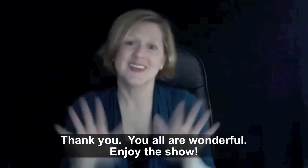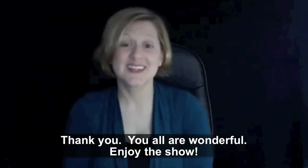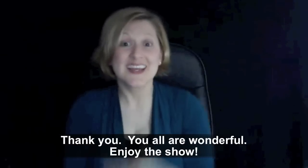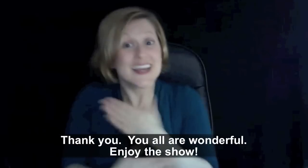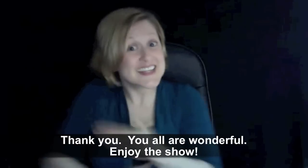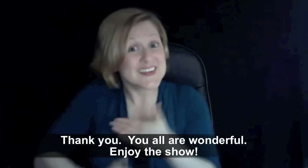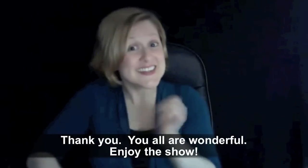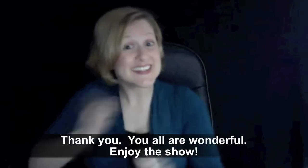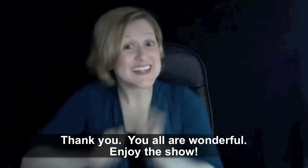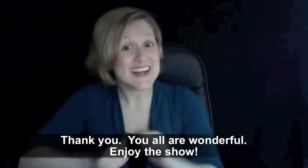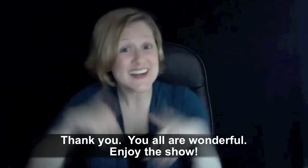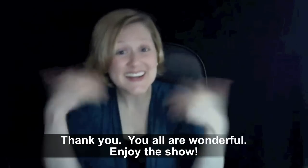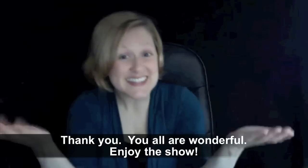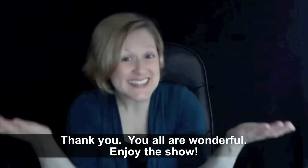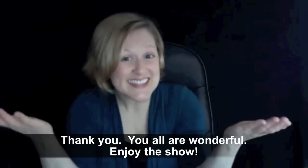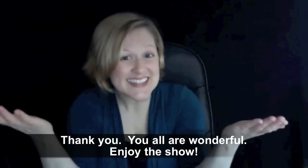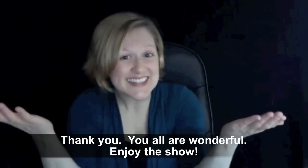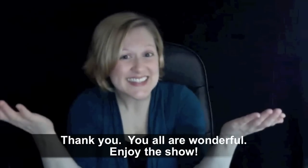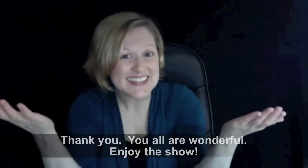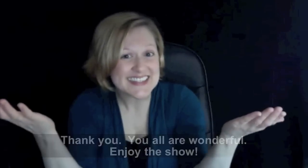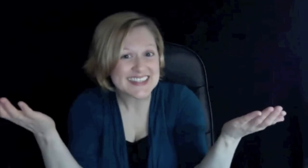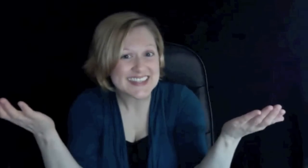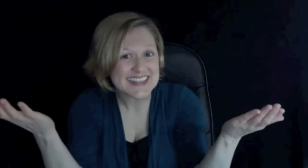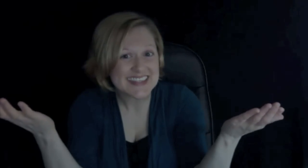are wonderful. Enjoy the show.